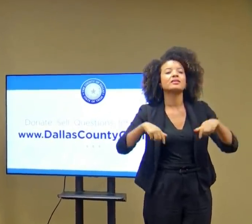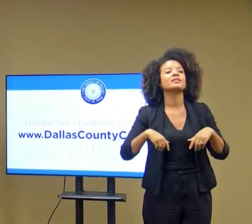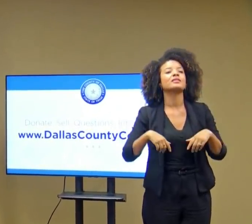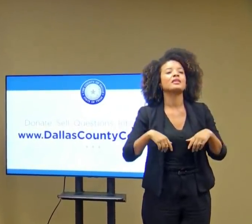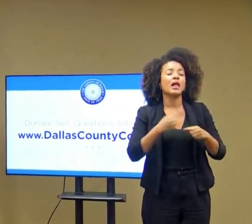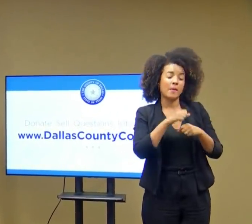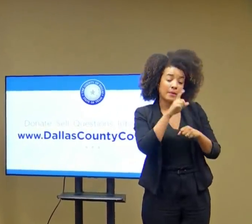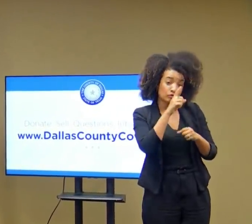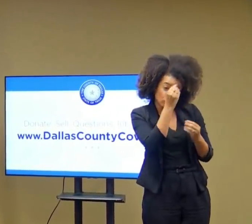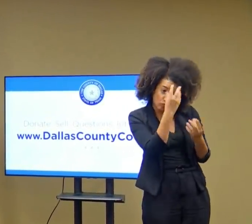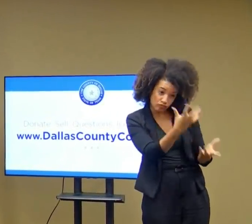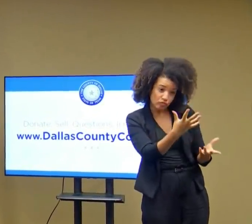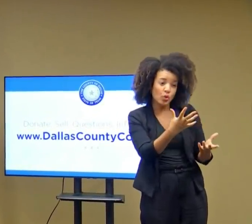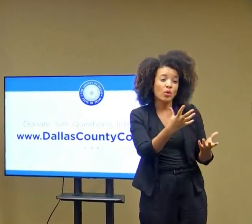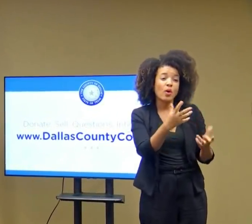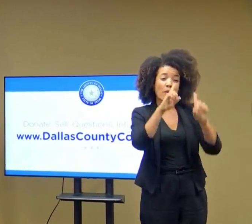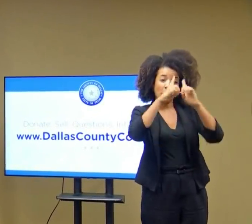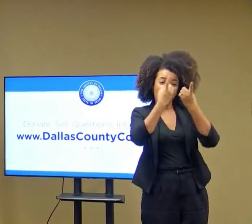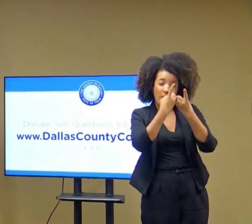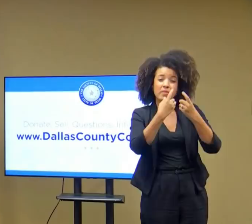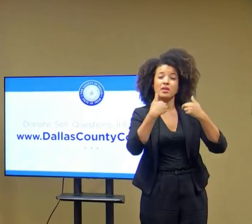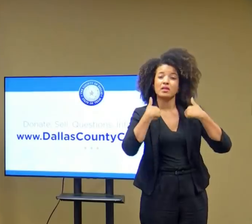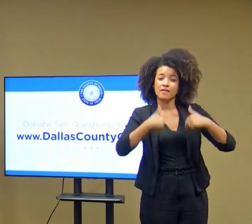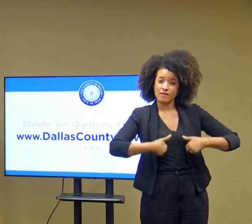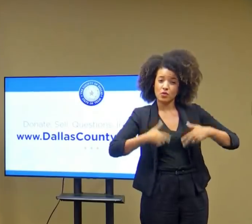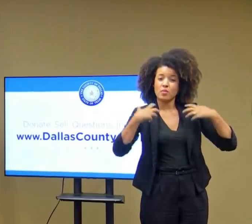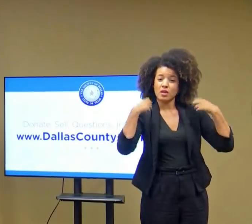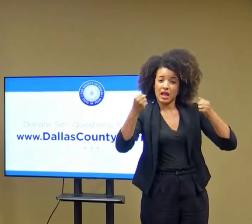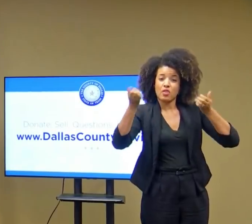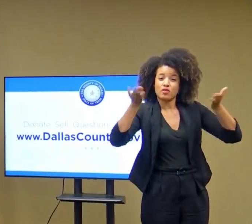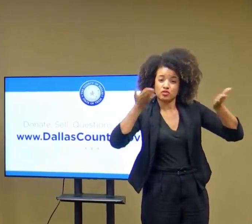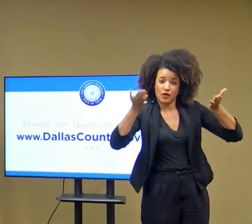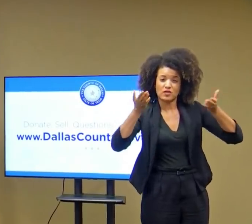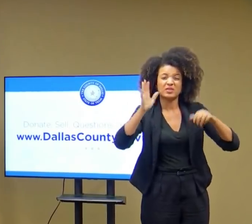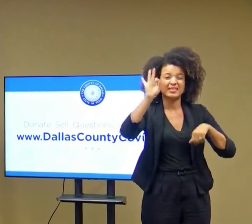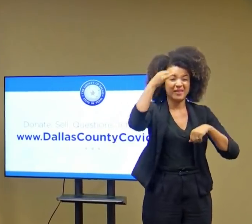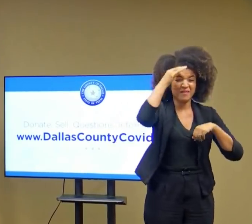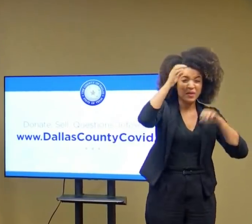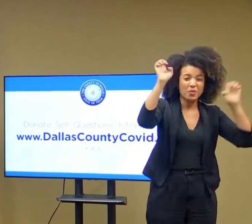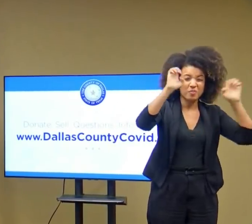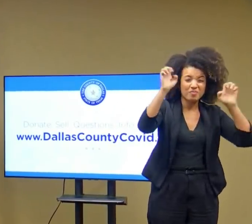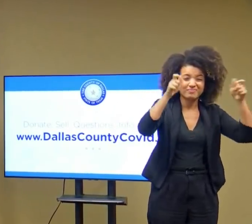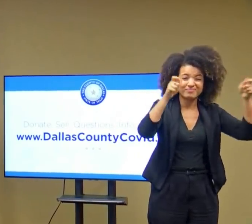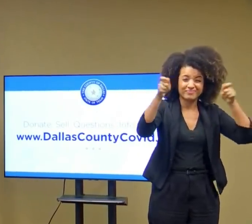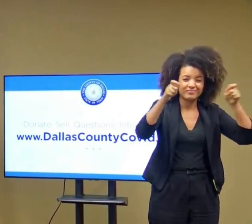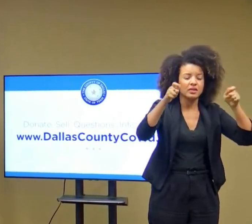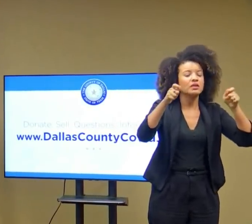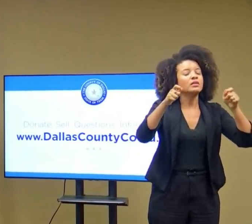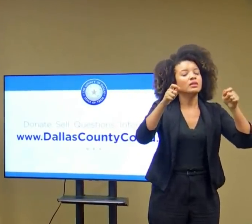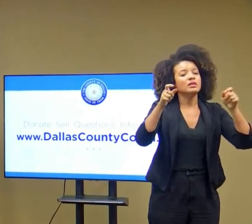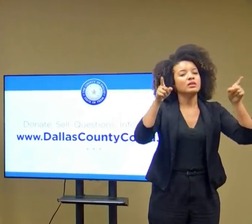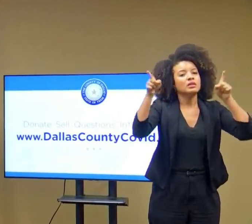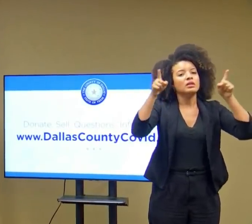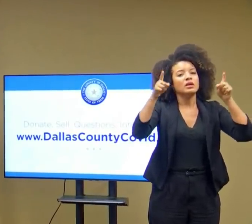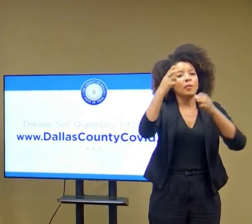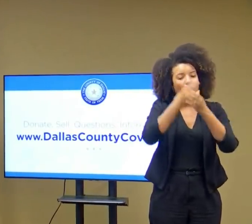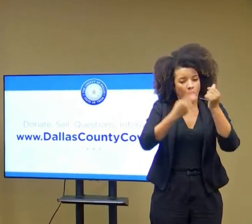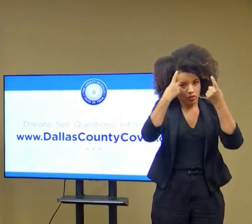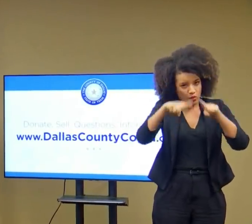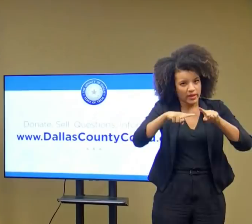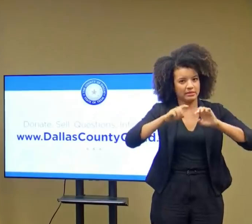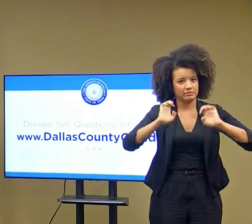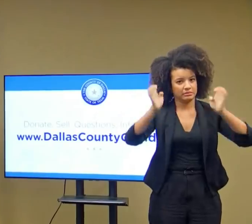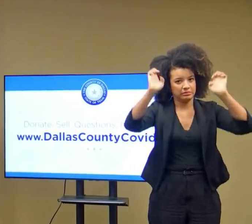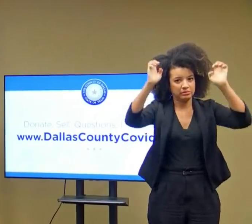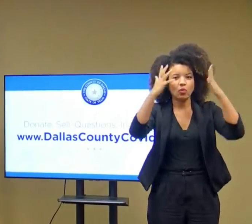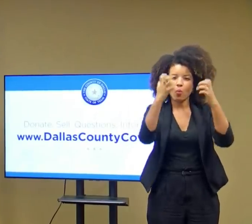the Department of Health and Human Services and the Federal Emergency Management Agency share your sense of urgency in response to